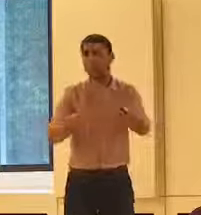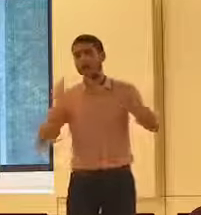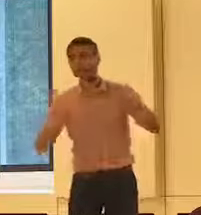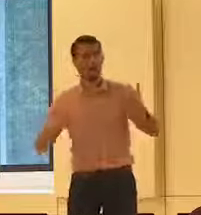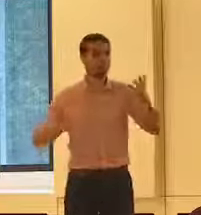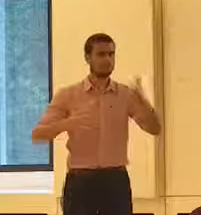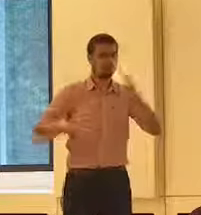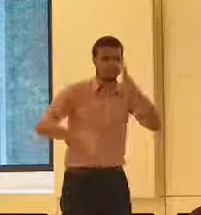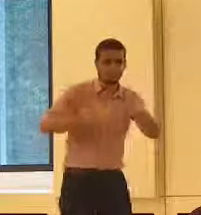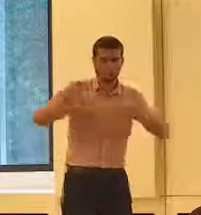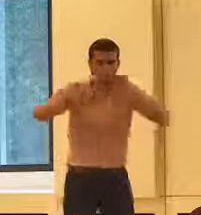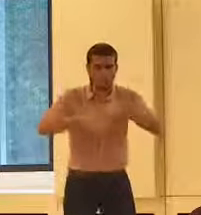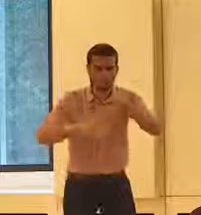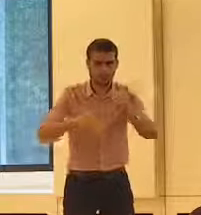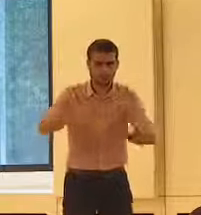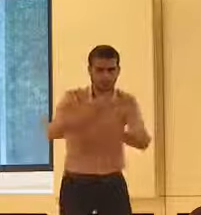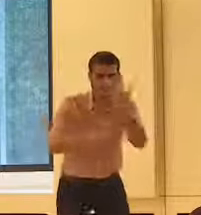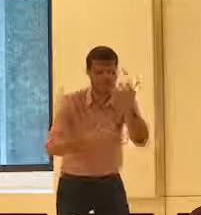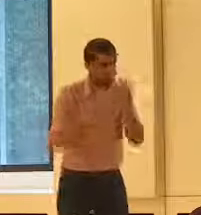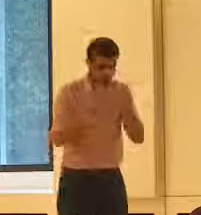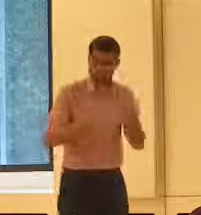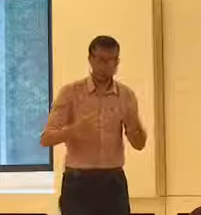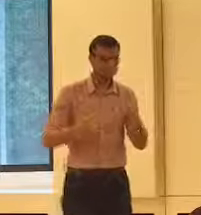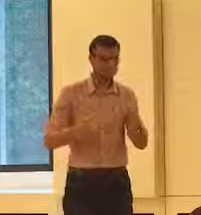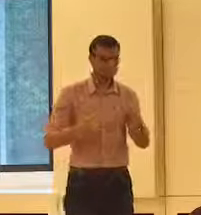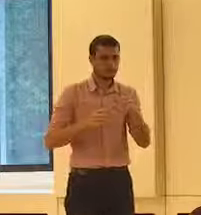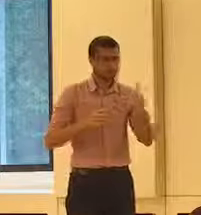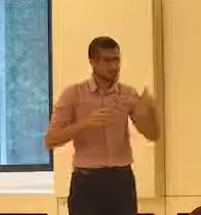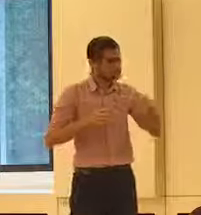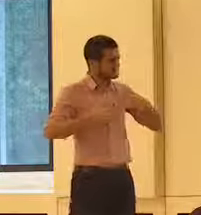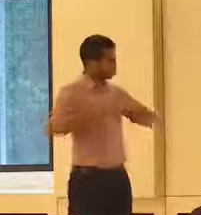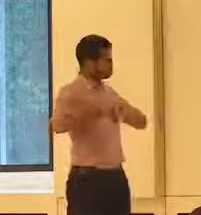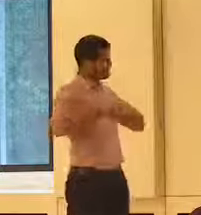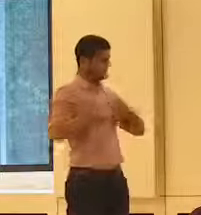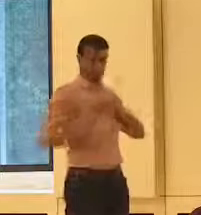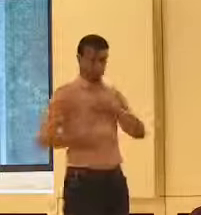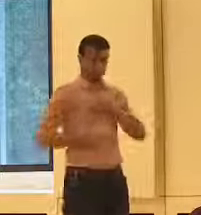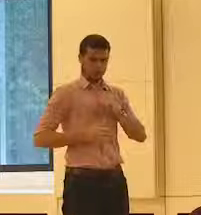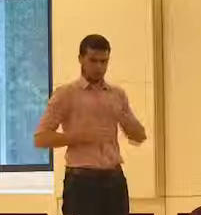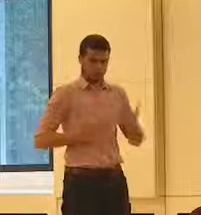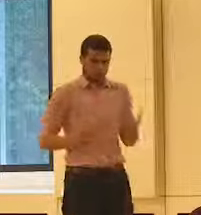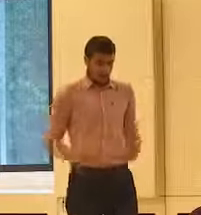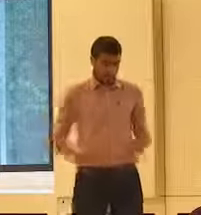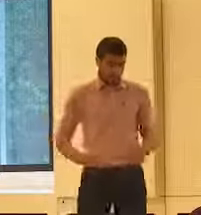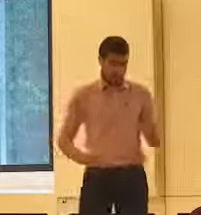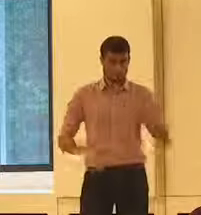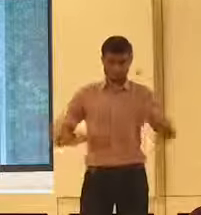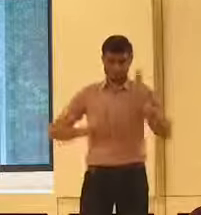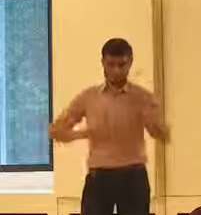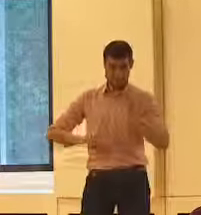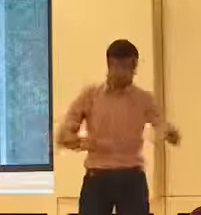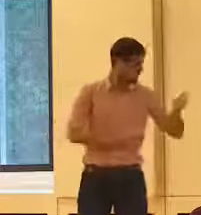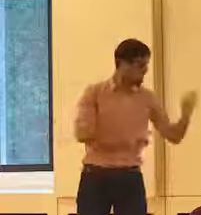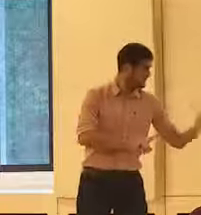we talking about solutions, like for example, the early development of sign language?